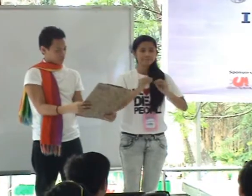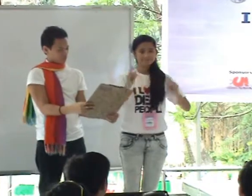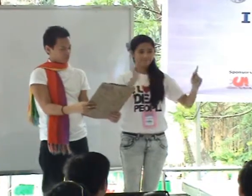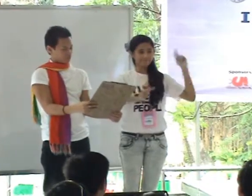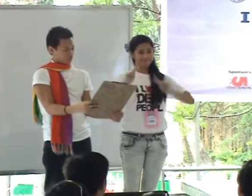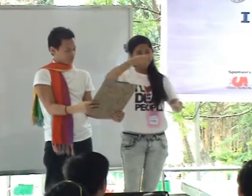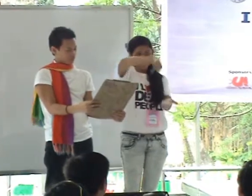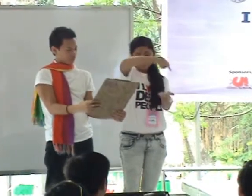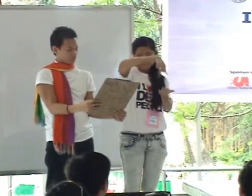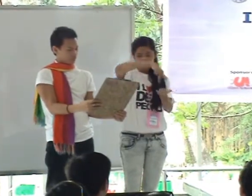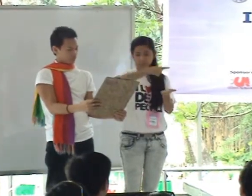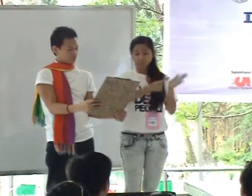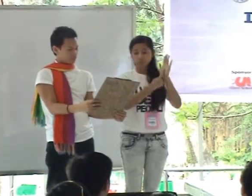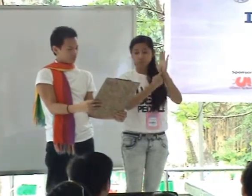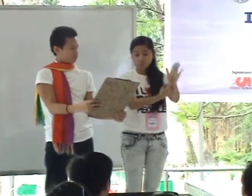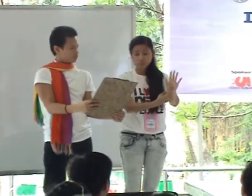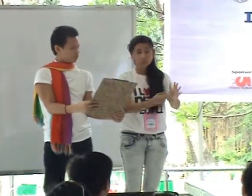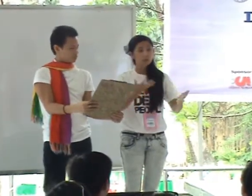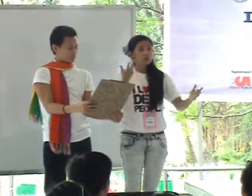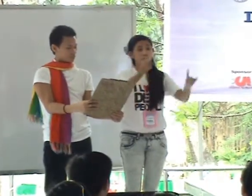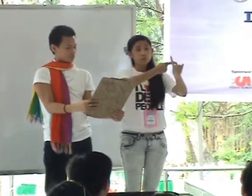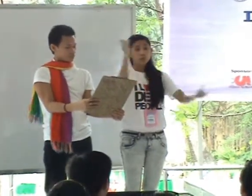So there's going to be a special number. It will represent